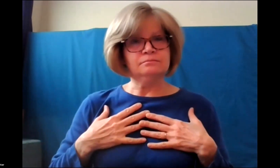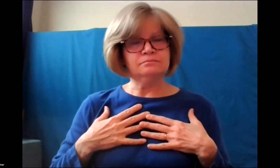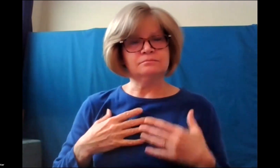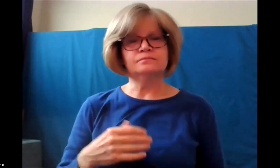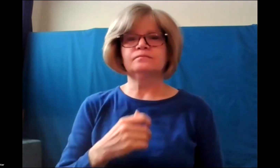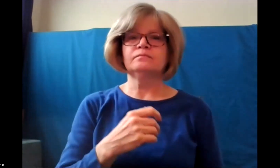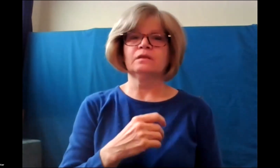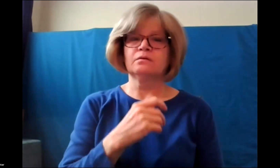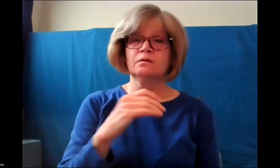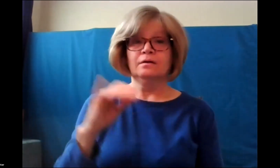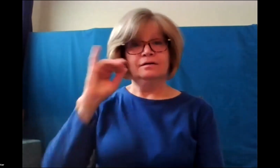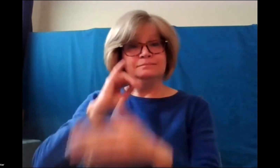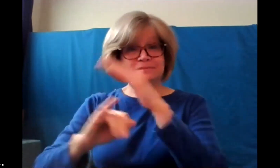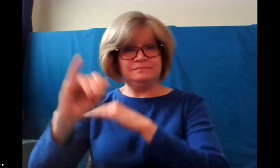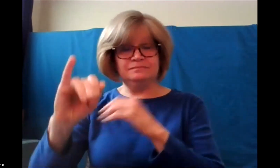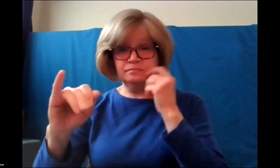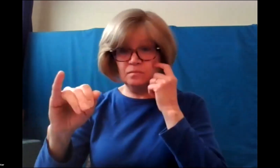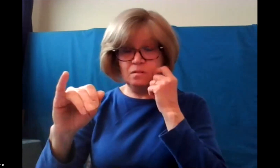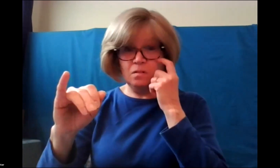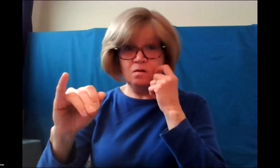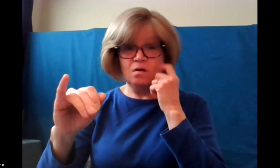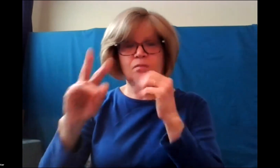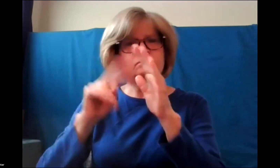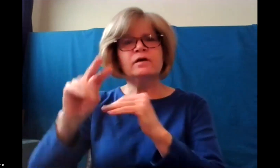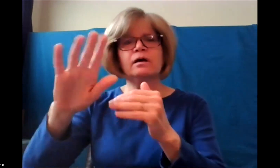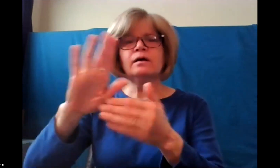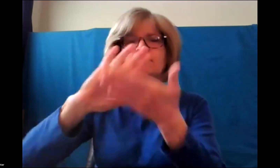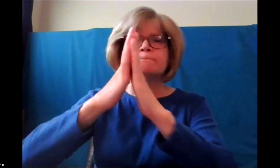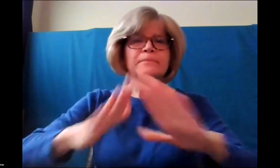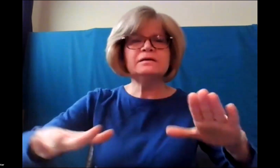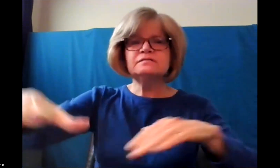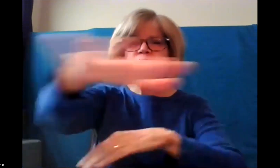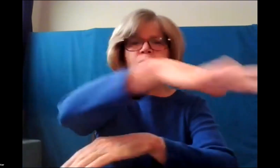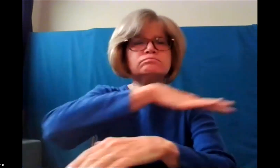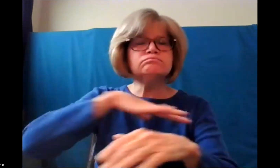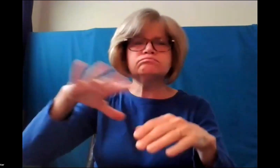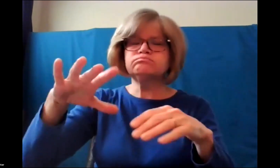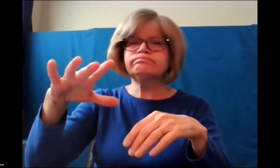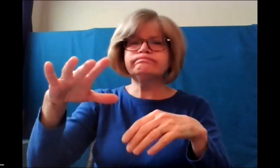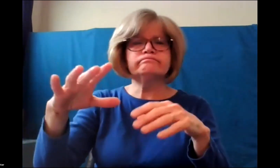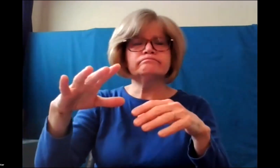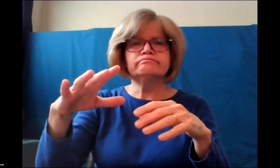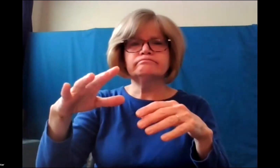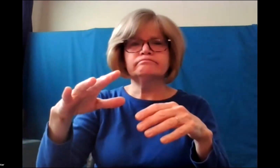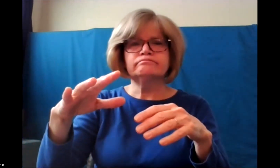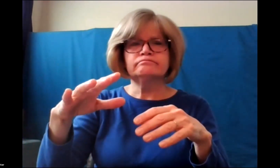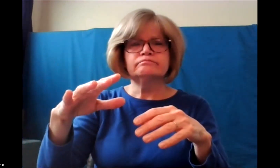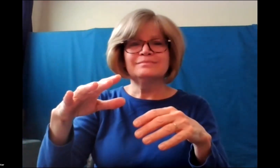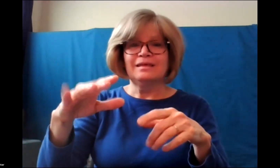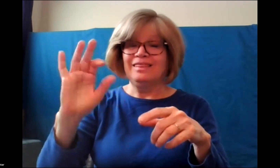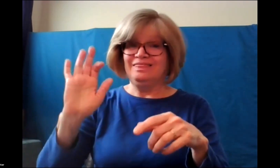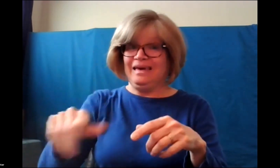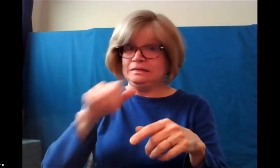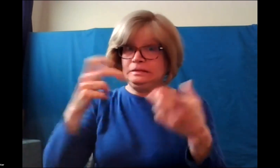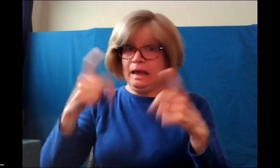Now, Isaiah prophesies a peaceful realm that is not real at the time he talks about it and